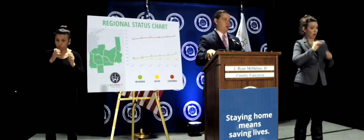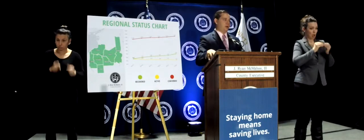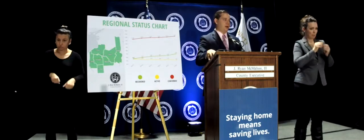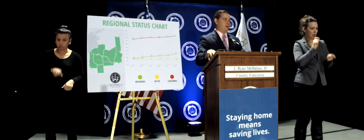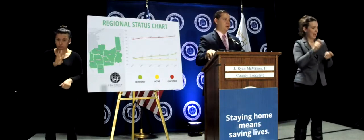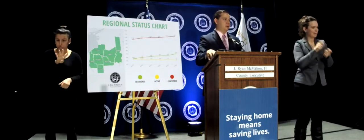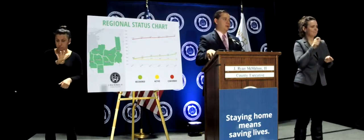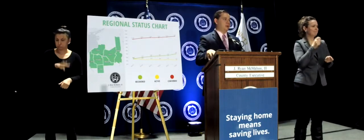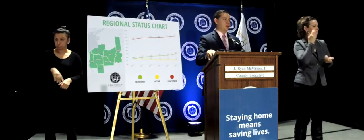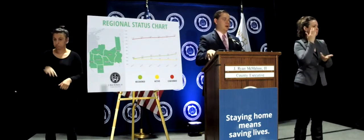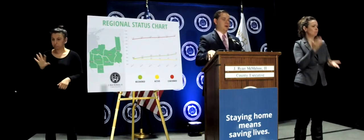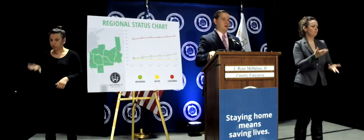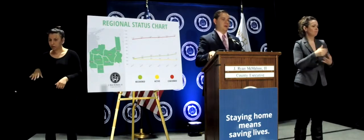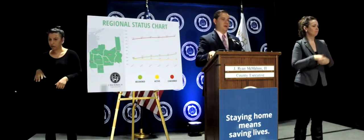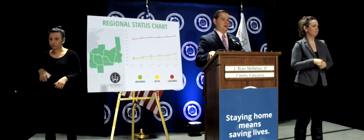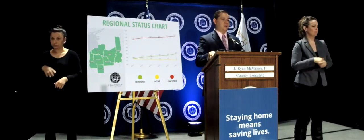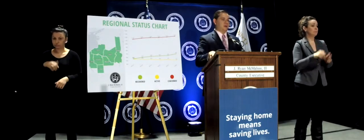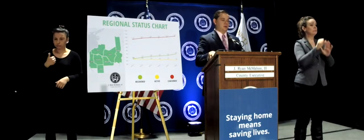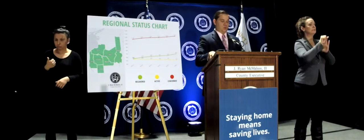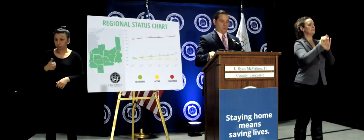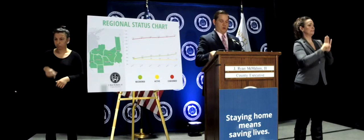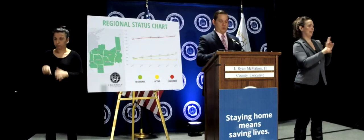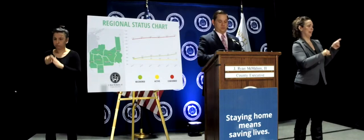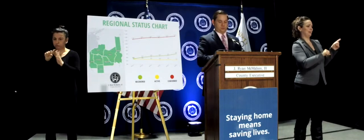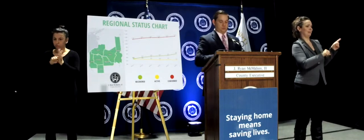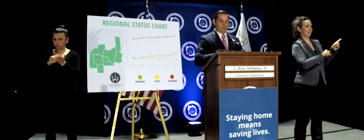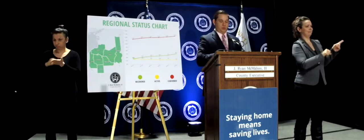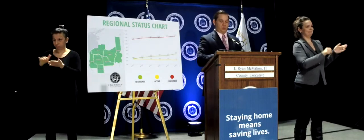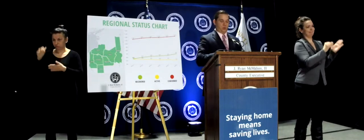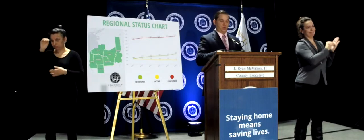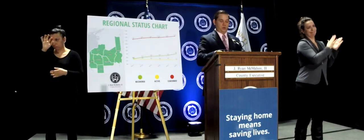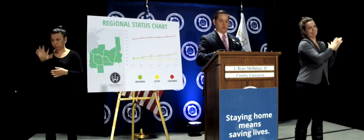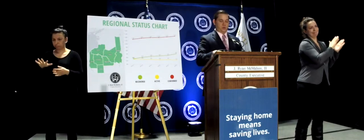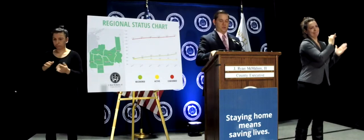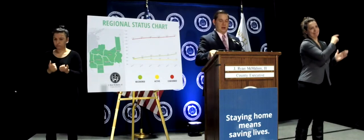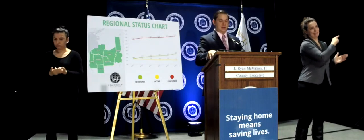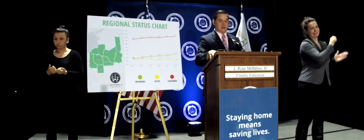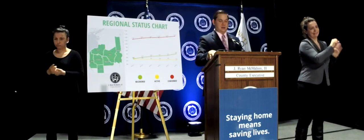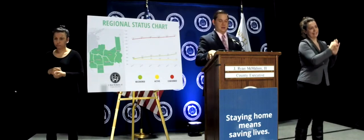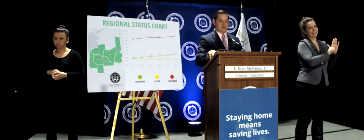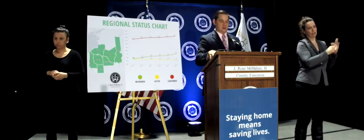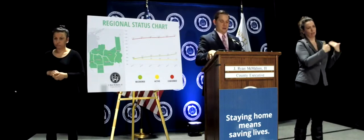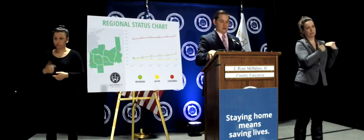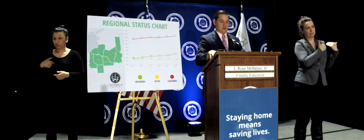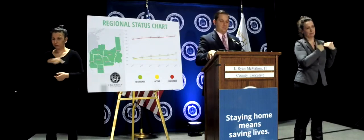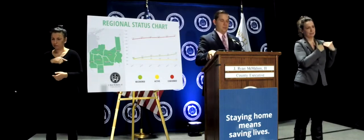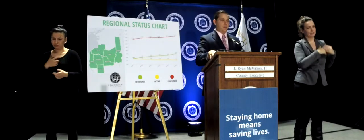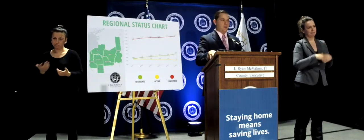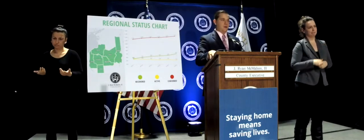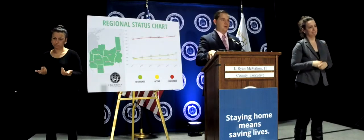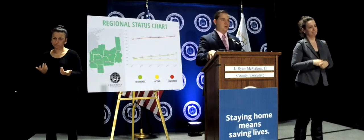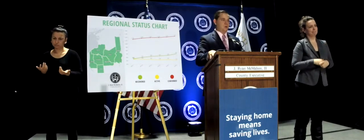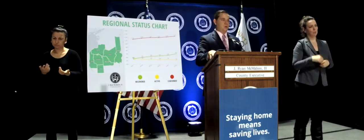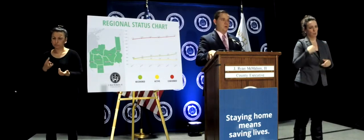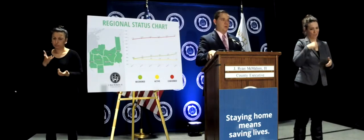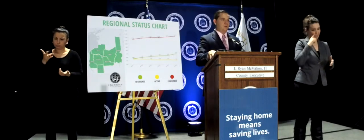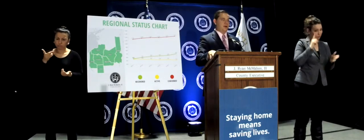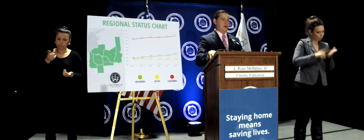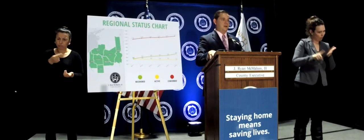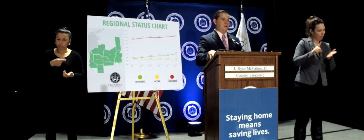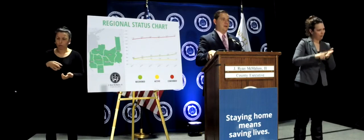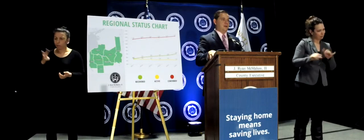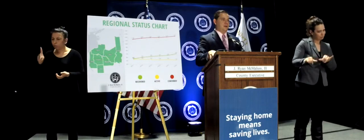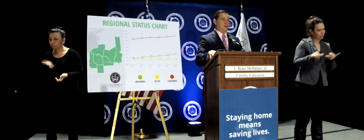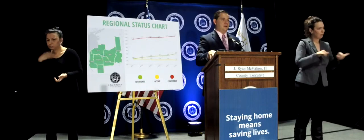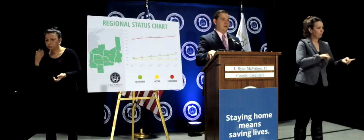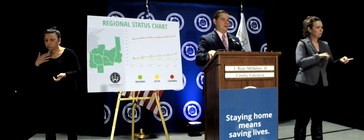be reporting that, and when we're doing what we're doing and we're tracking it, I know we've